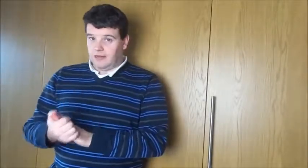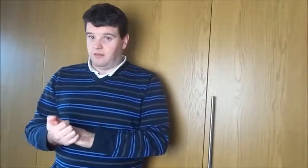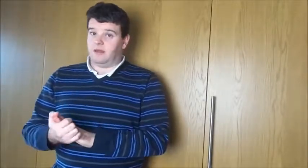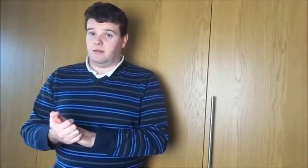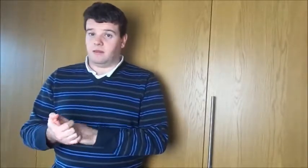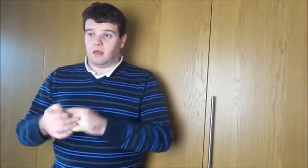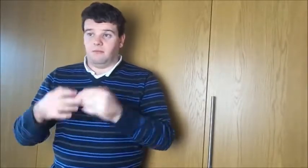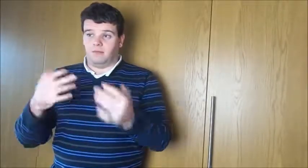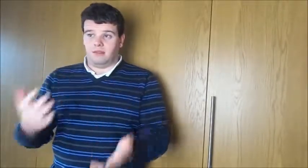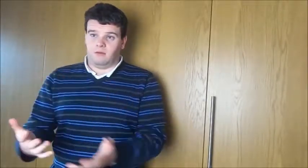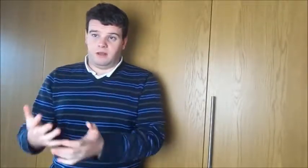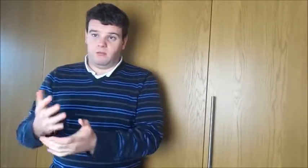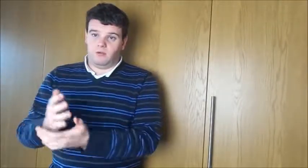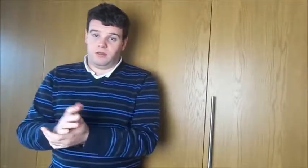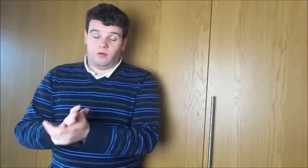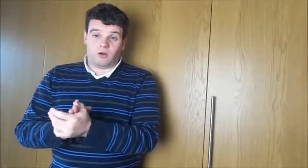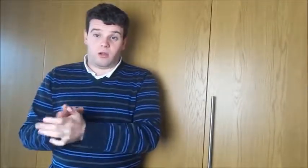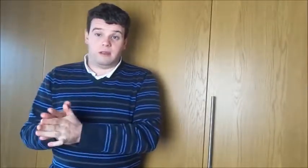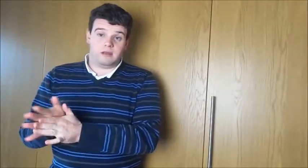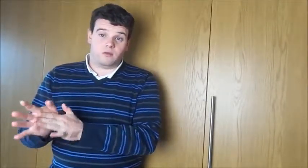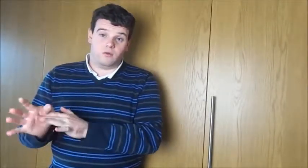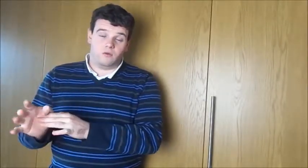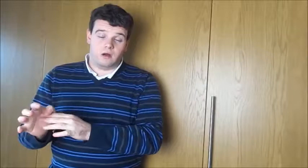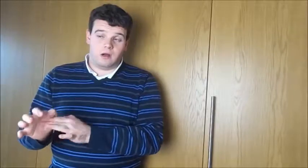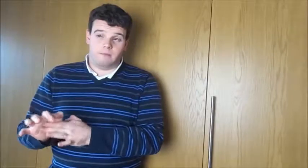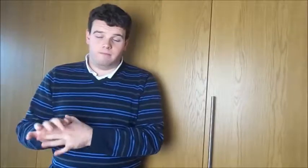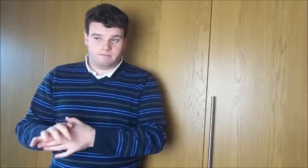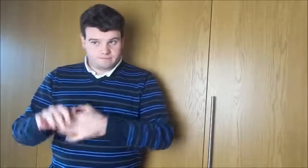that King William was not going to...